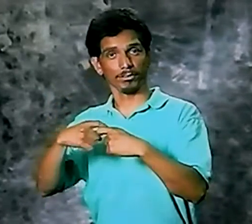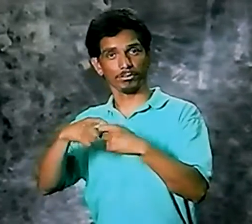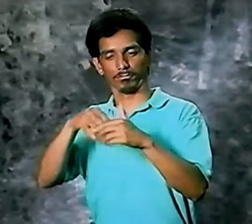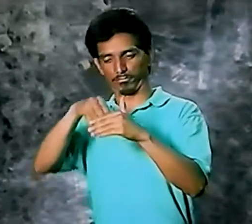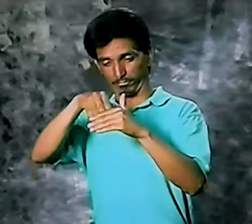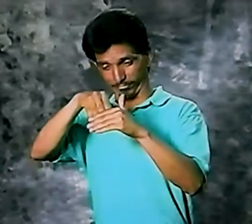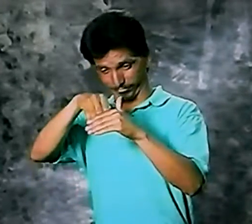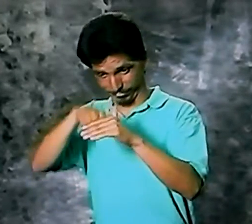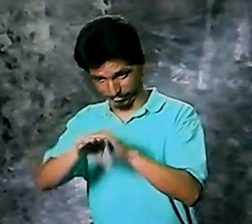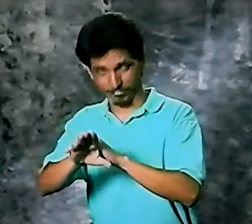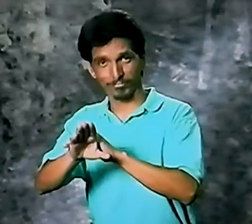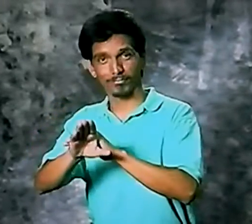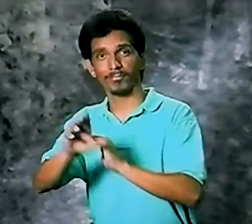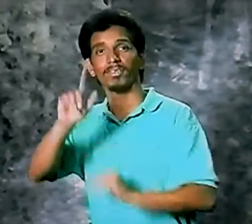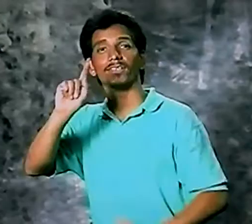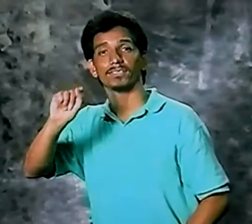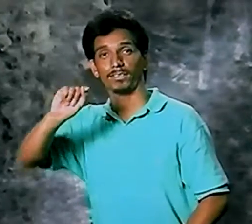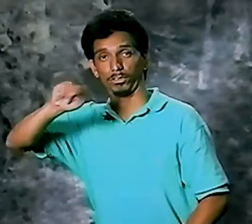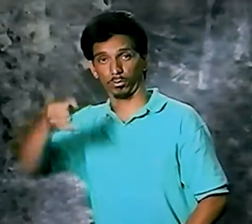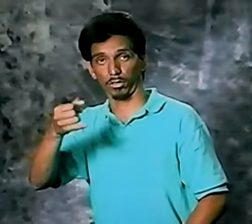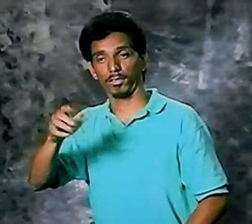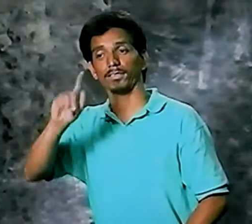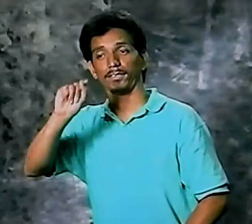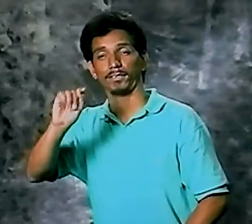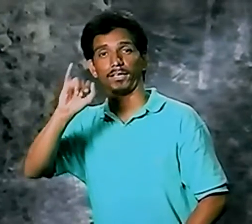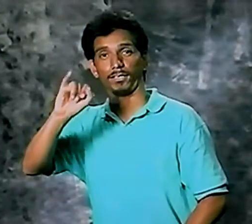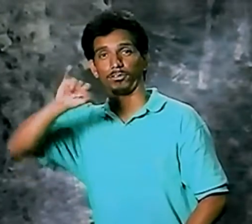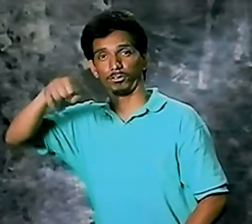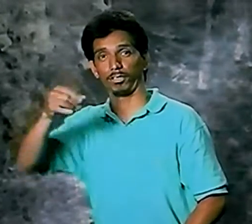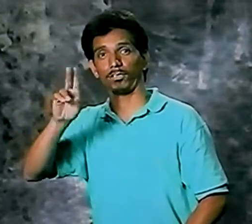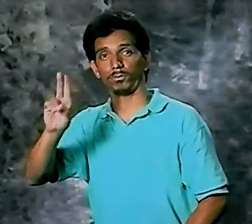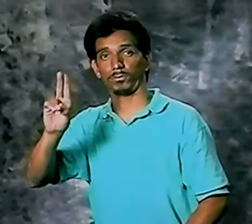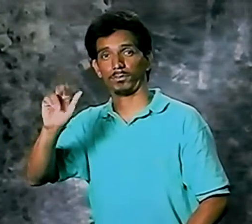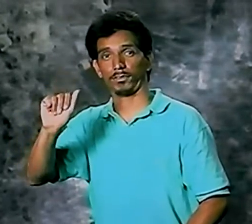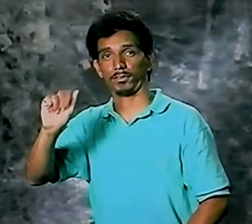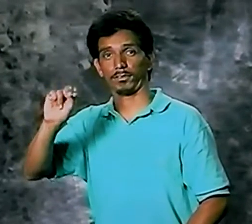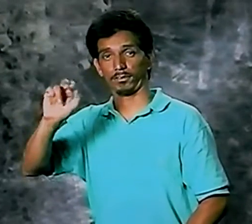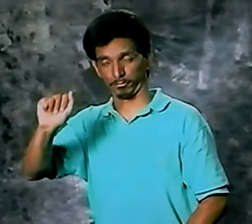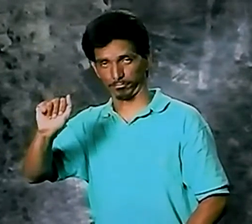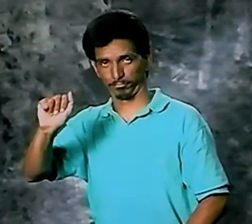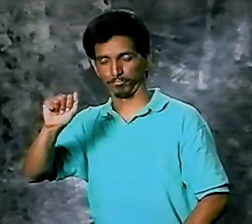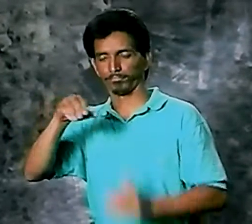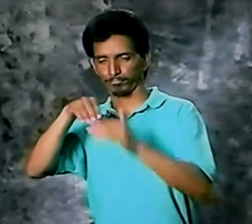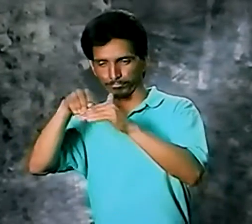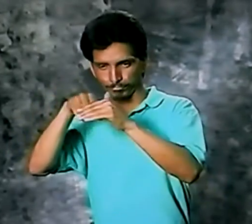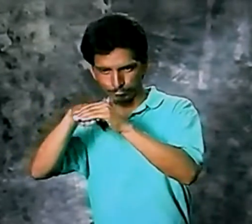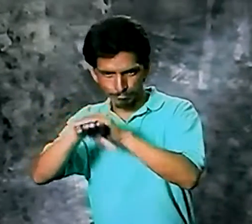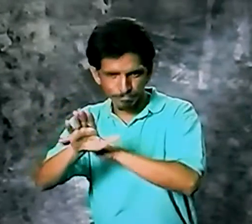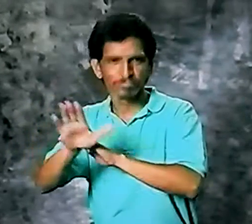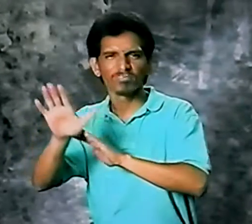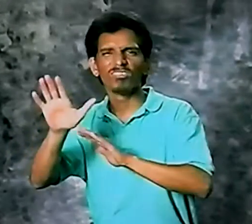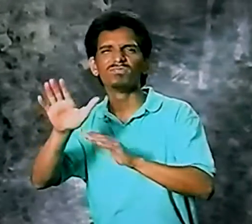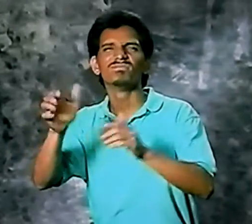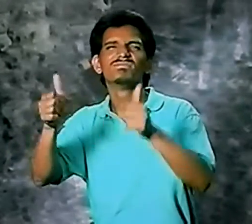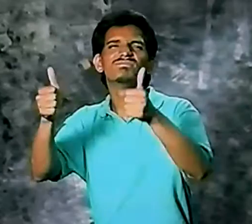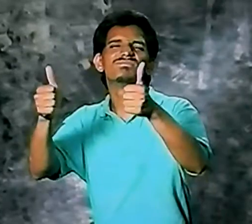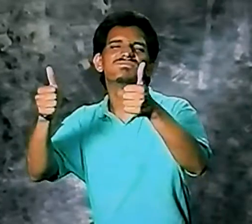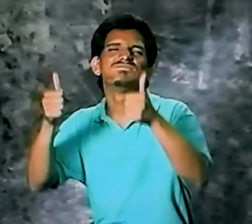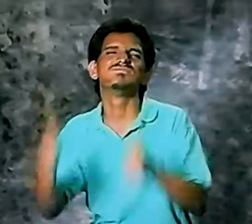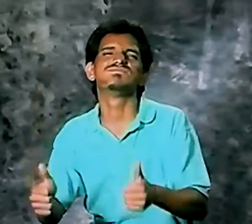In the summer of 85, my girlfriend and I decided to drive from Los Angeles, California to Tijuana, Mexico. So we entered